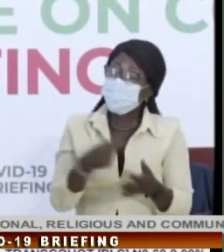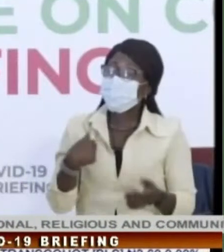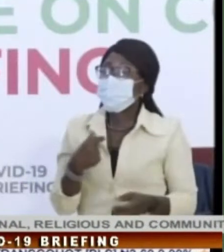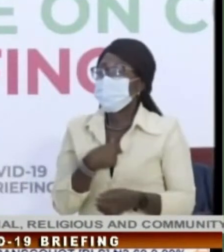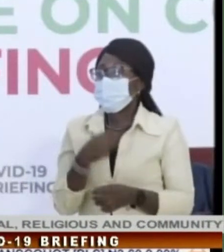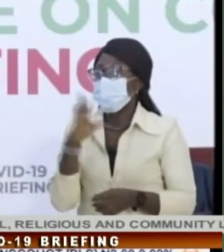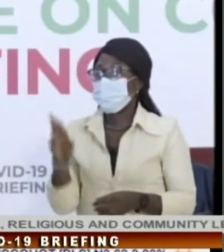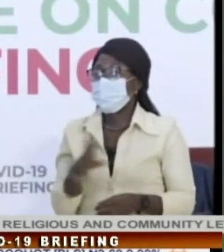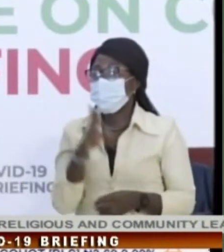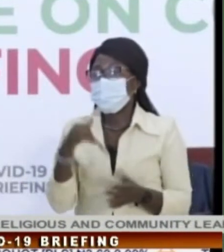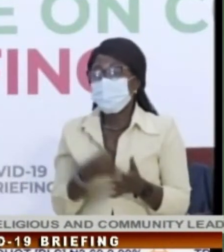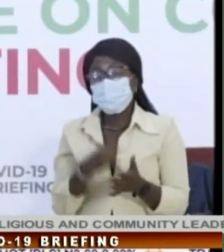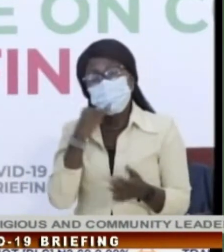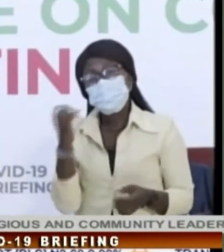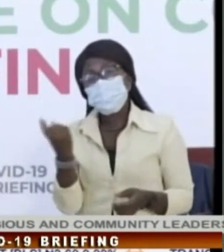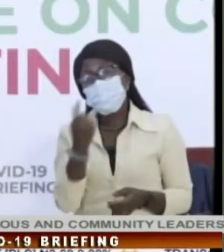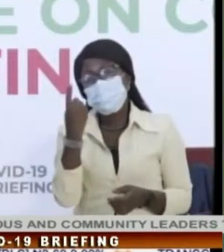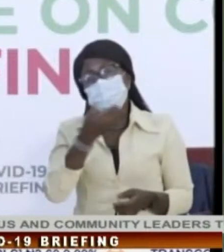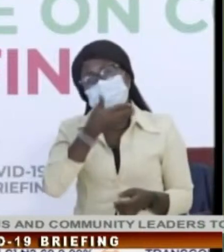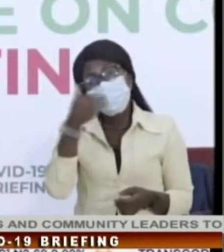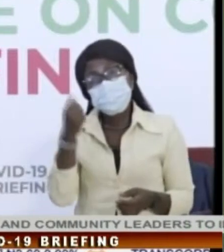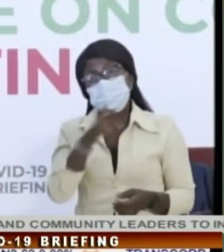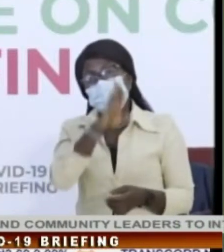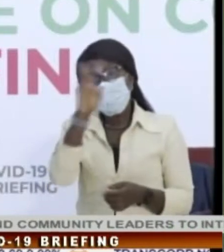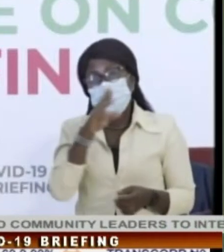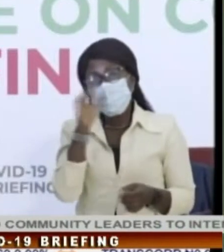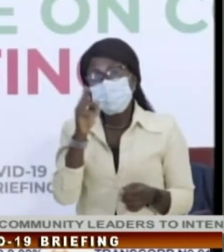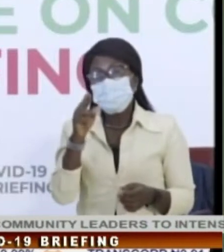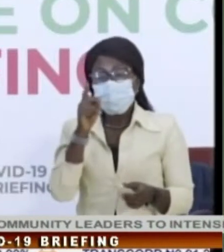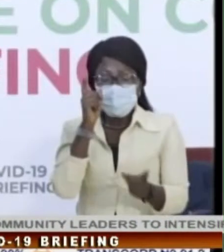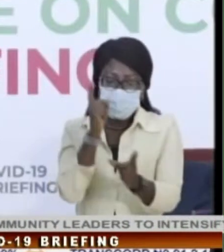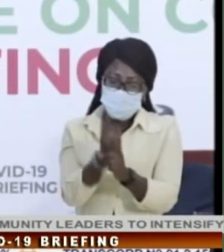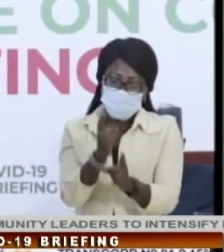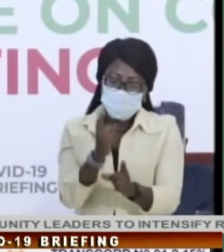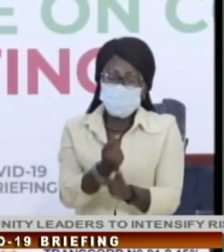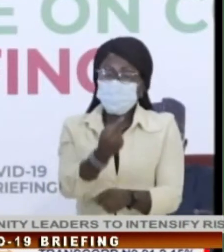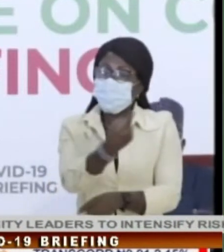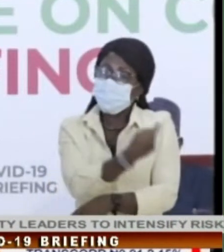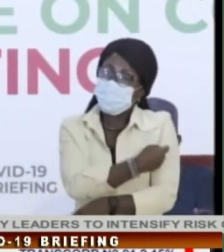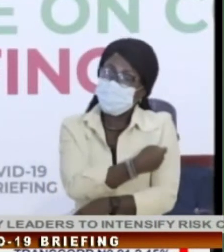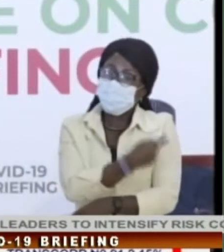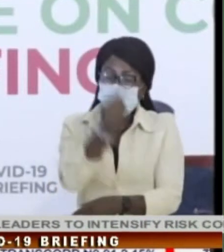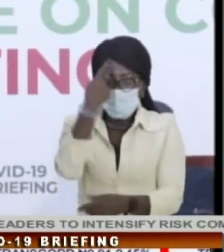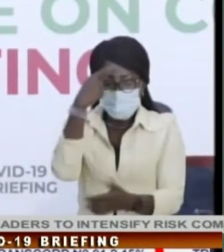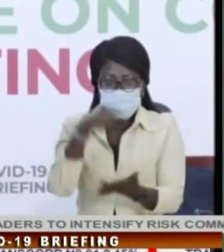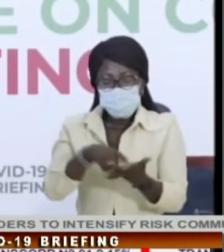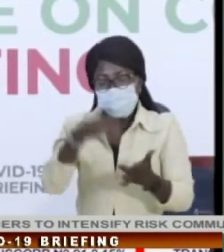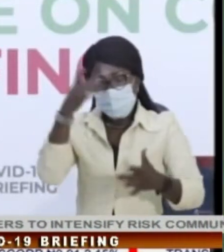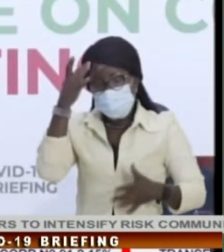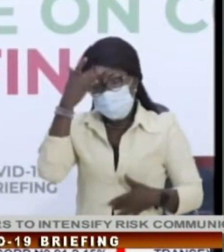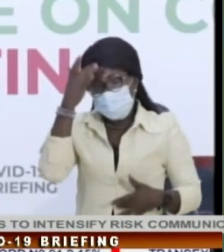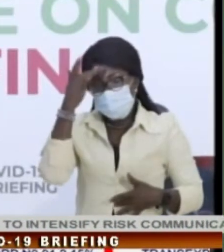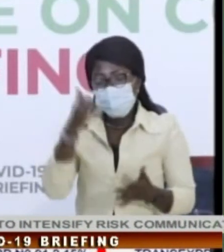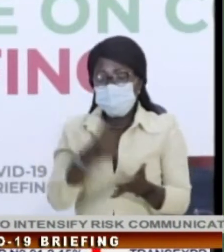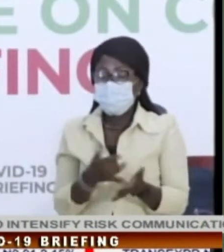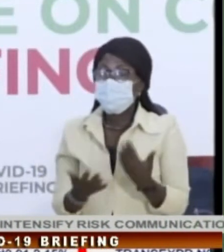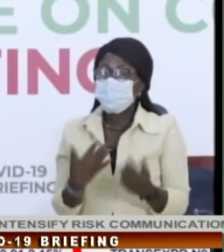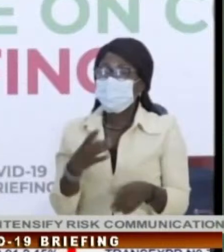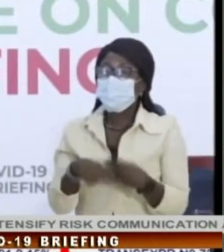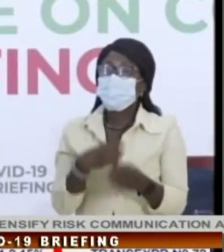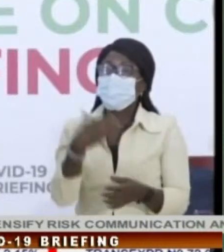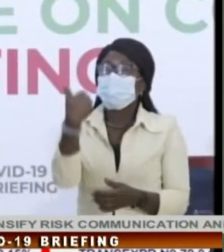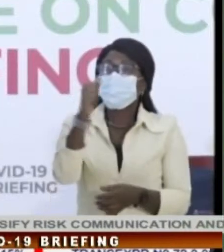is always better to use the vaccine. For COVID-19, it will take approximately 10 years for you to be able to